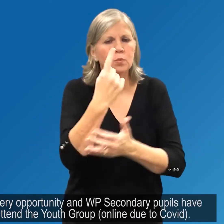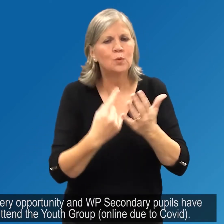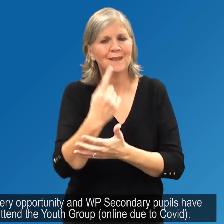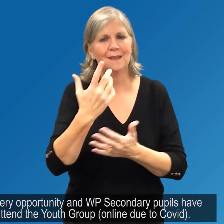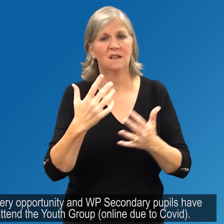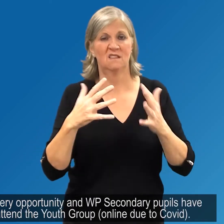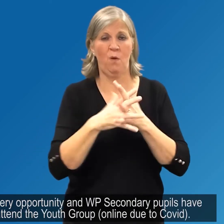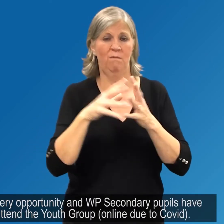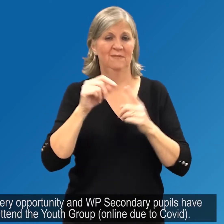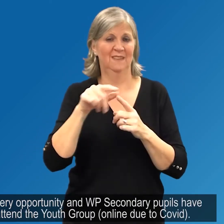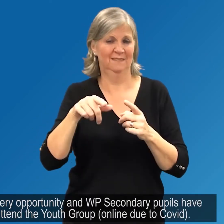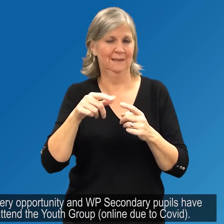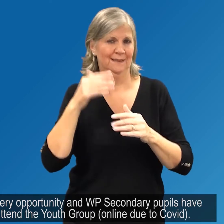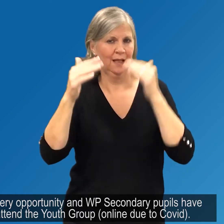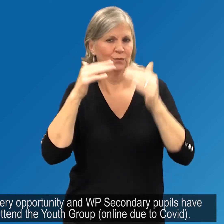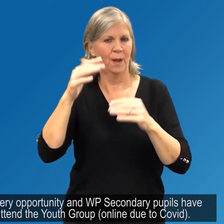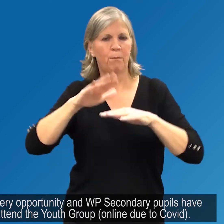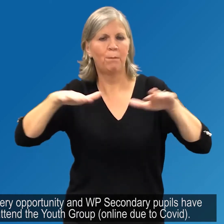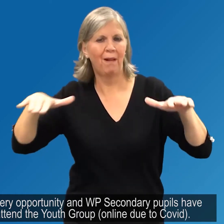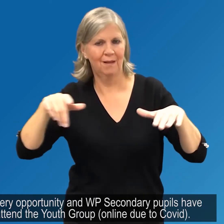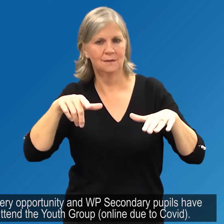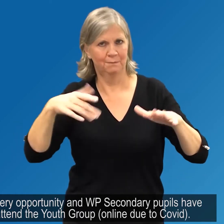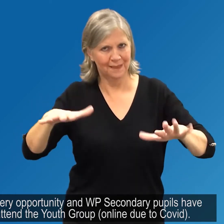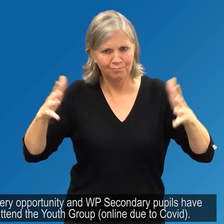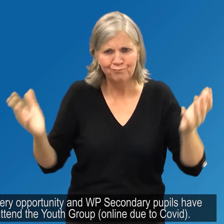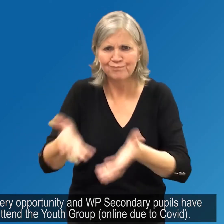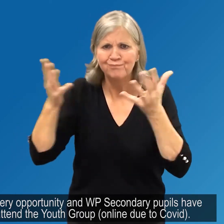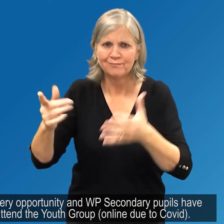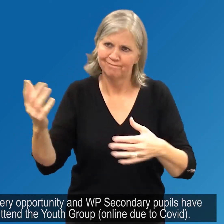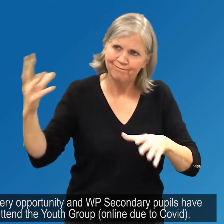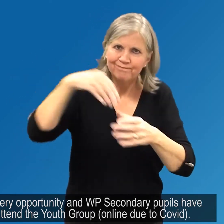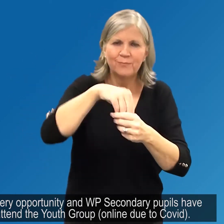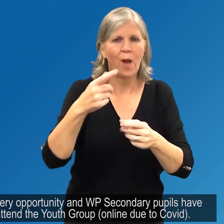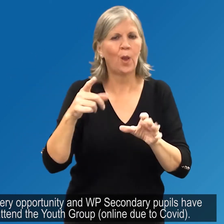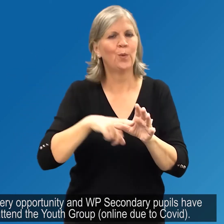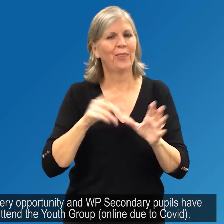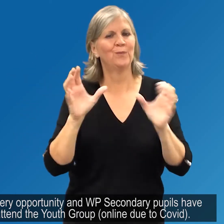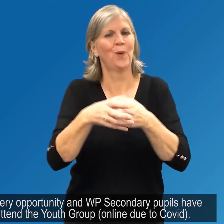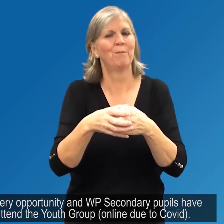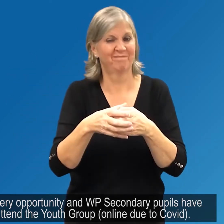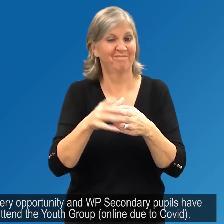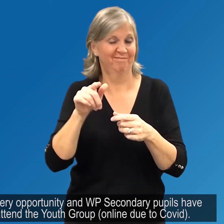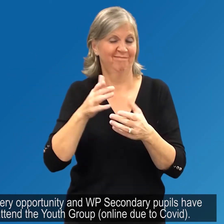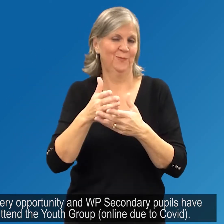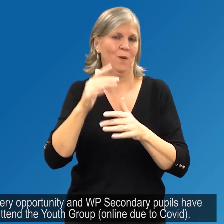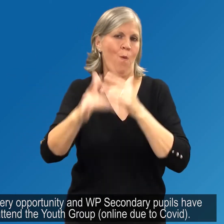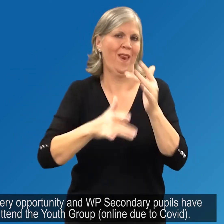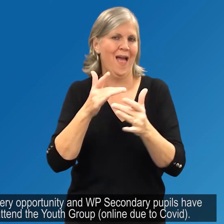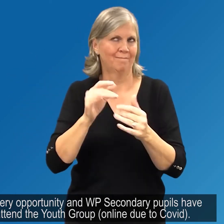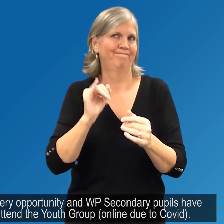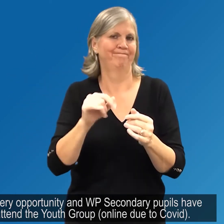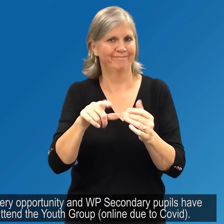FVSS is promoted at every opportunity, and WP secondary students have been encouraged to attend the youth group online due to COVID.